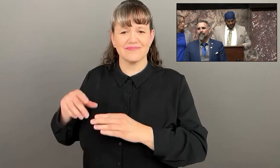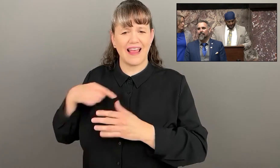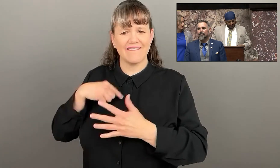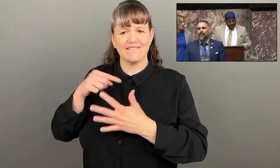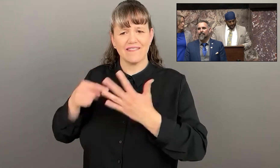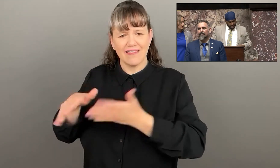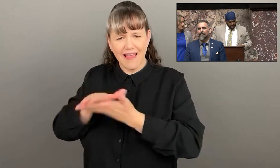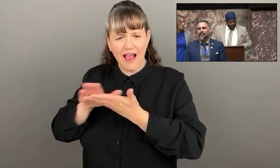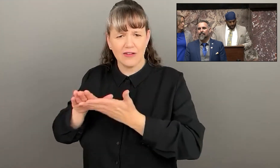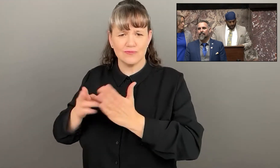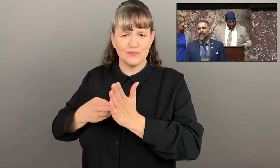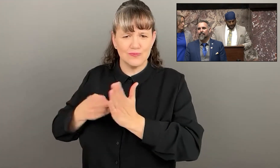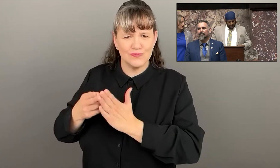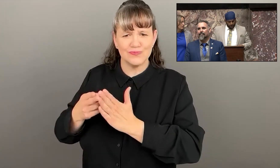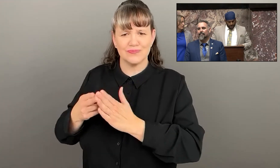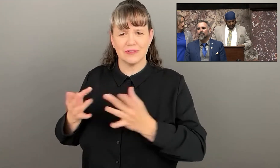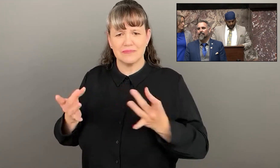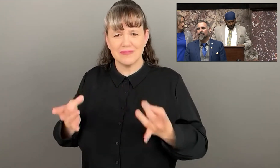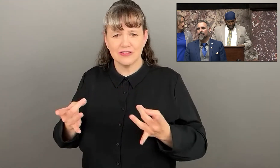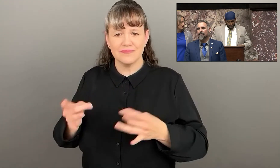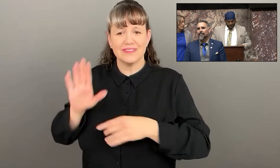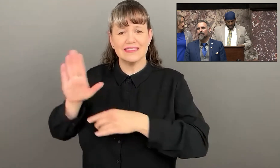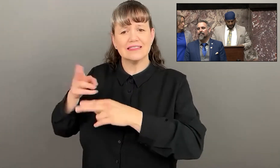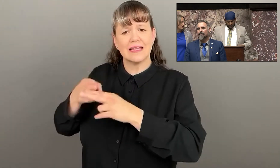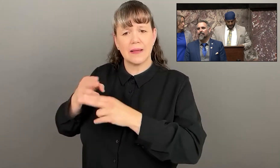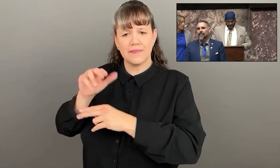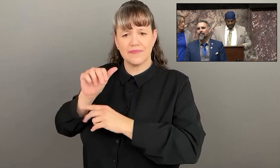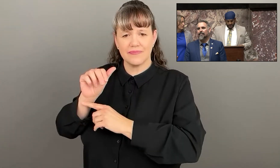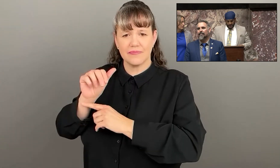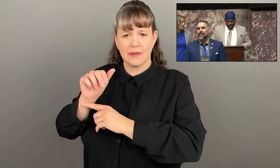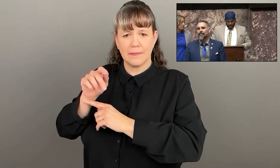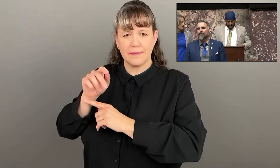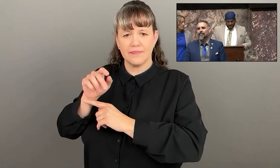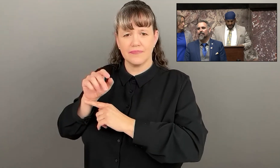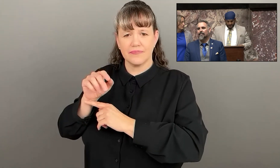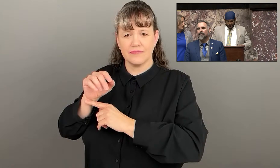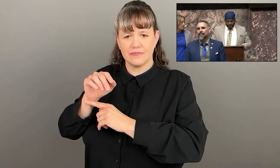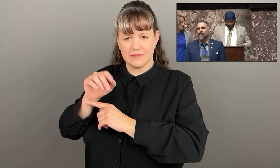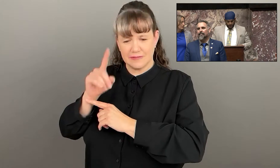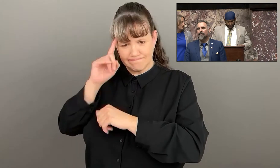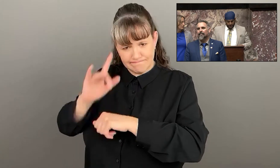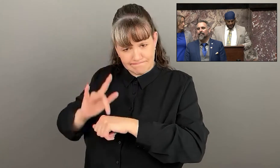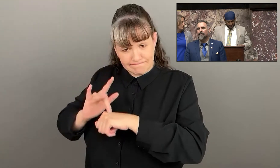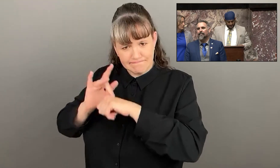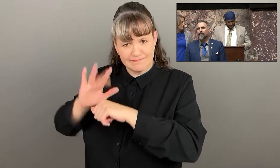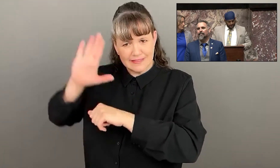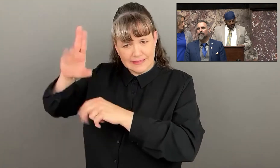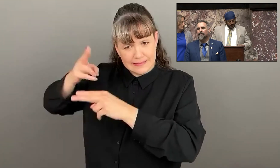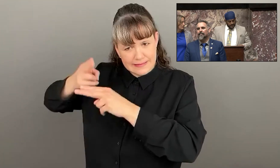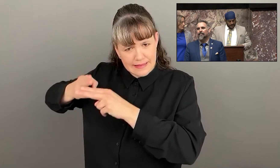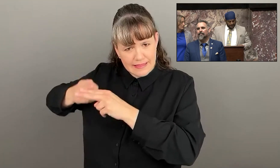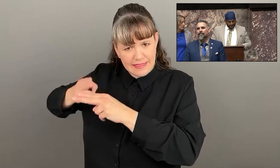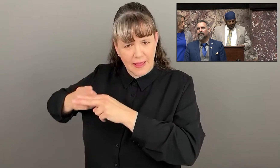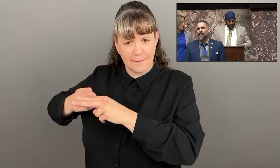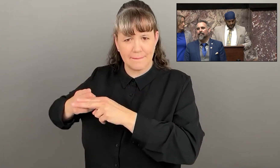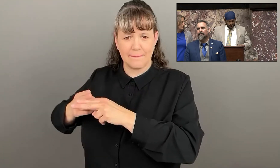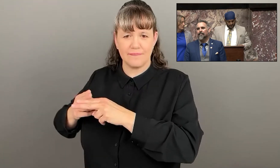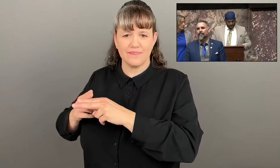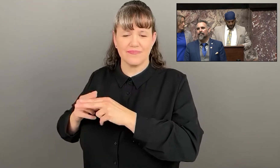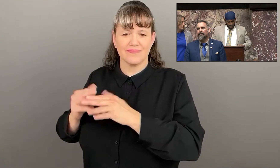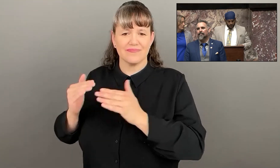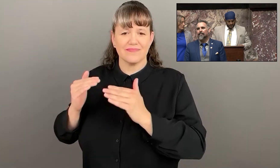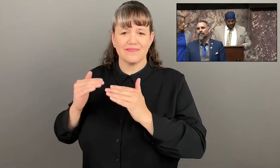Sat means, for He was when time began. He has been true for ages. Happy